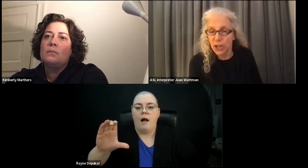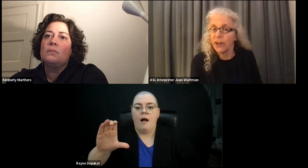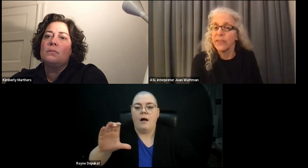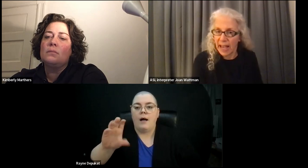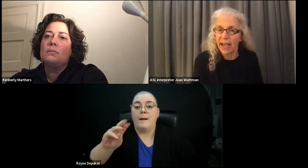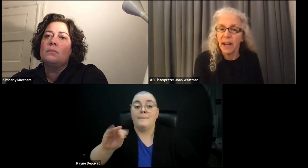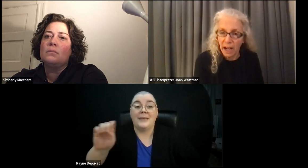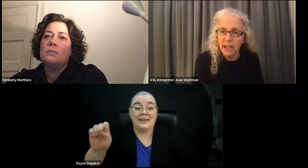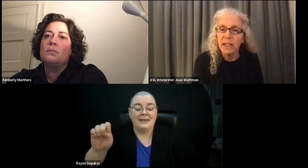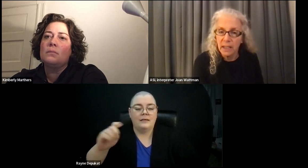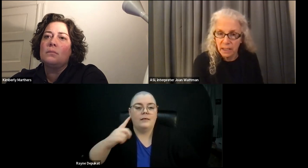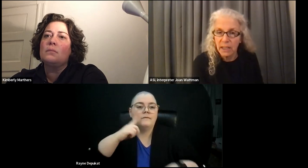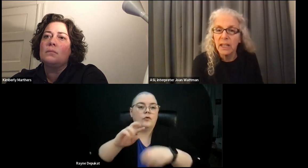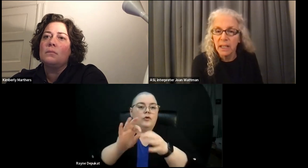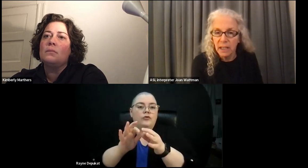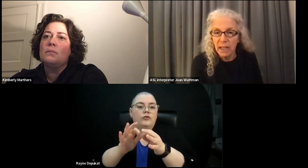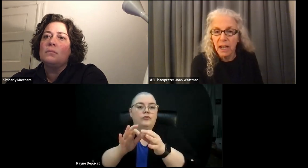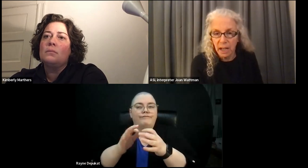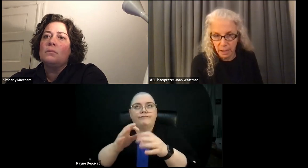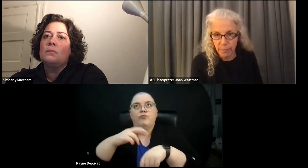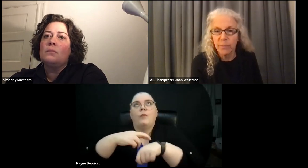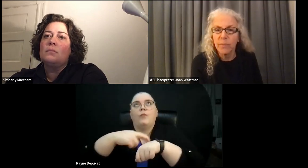I'm the chair of the ad hoc